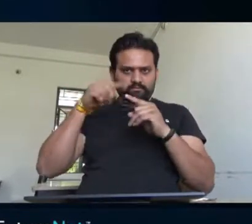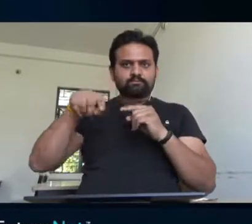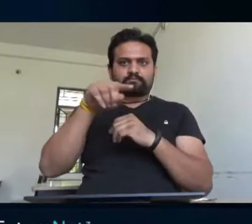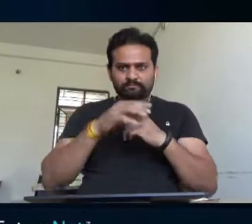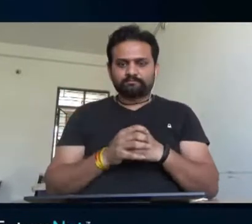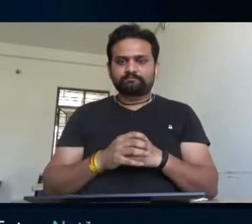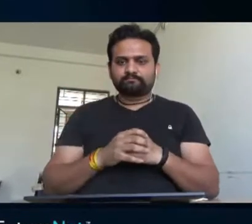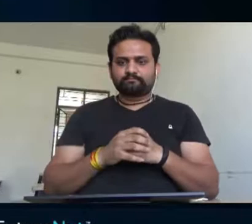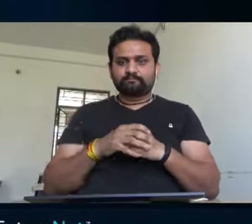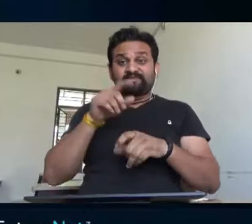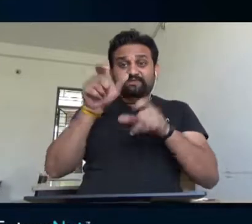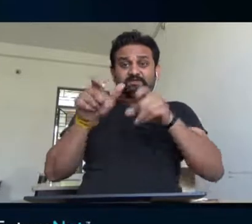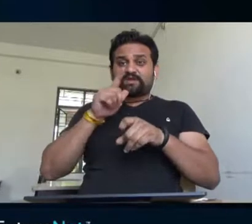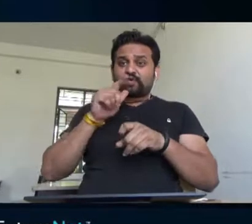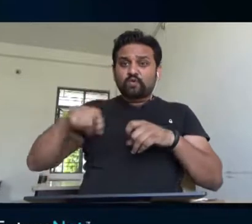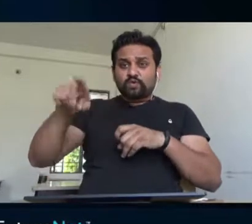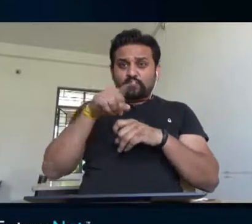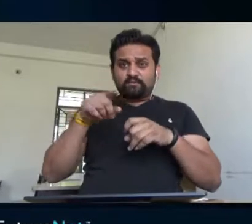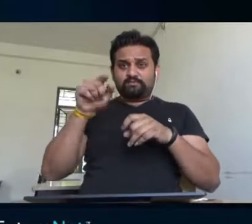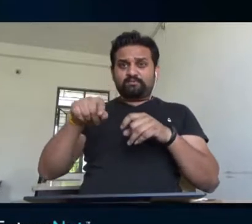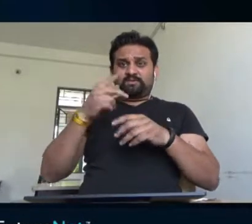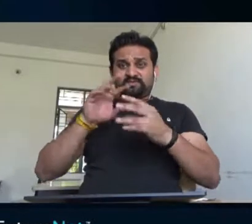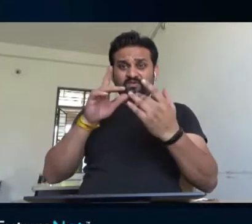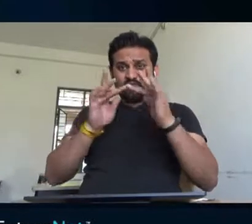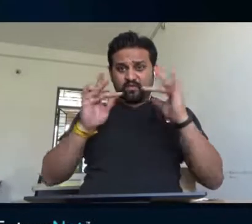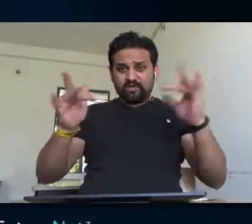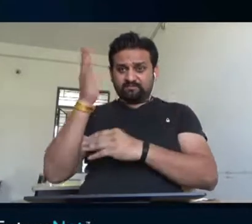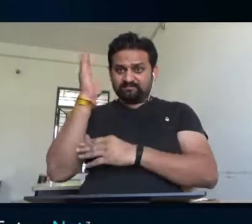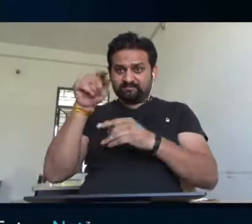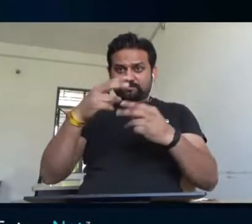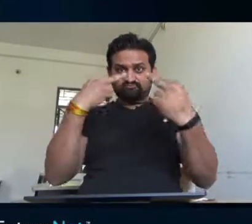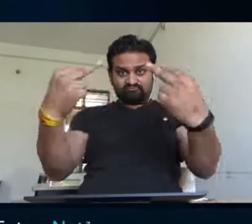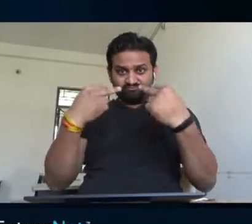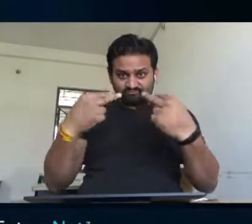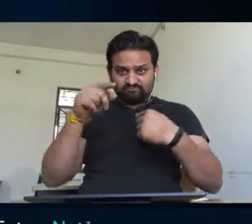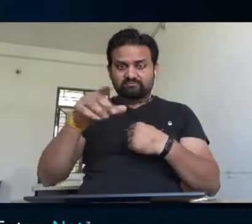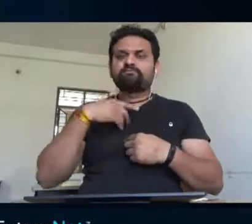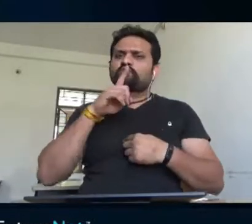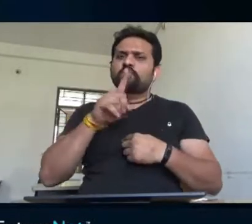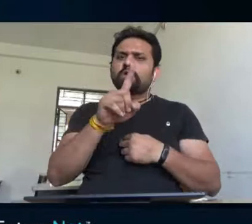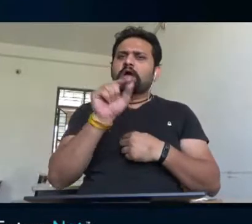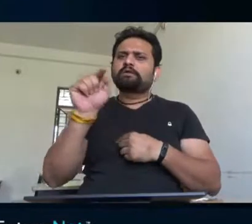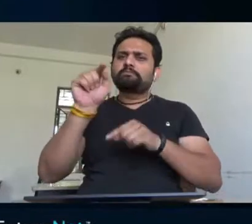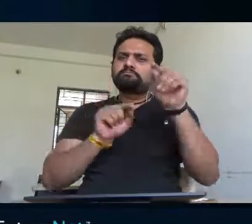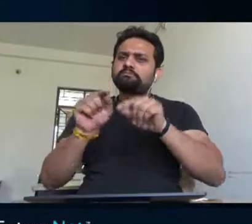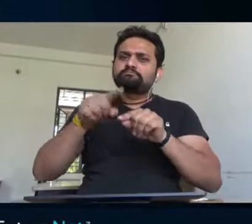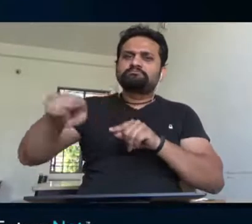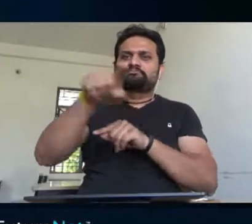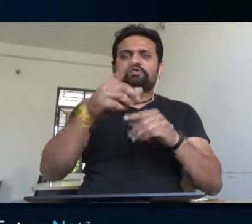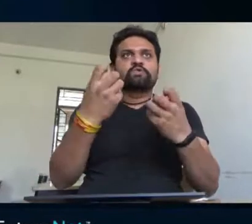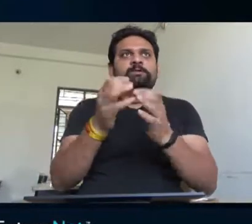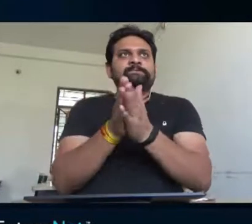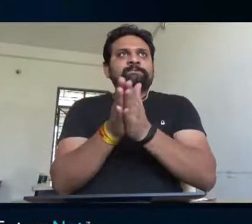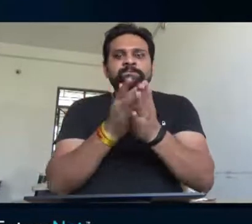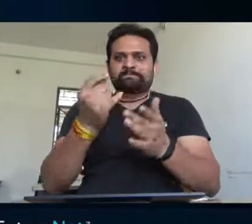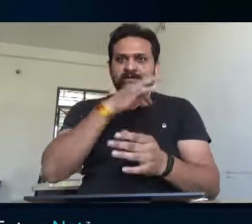then for these people, they are here now in that webinars. I'm sure 100% of you are here because you want to make